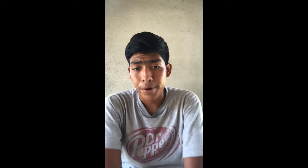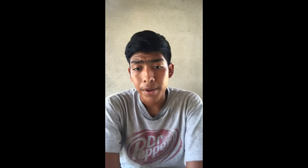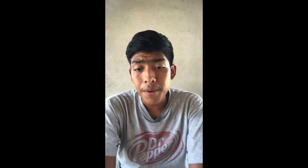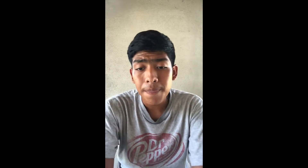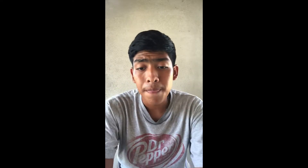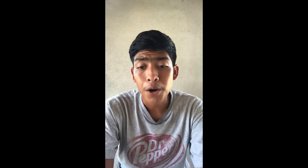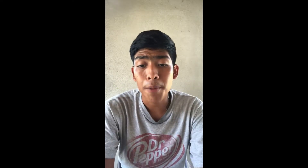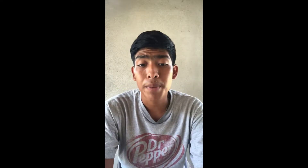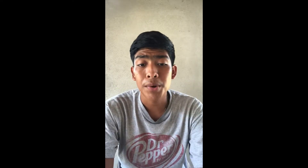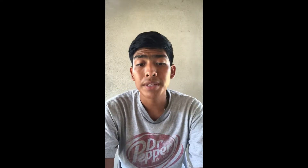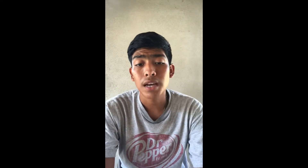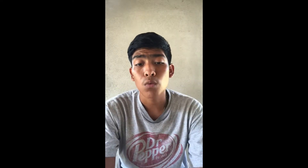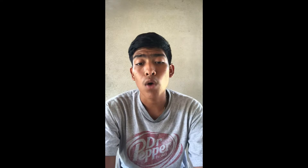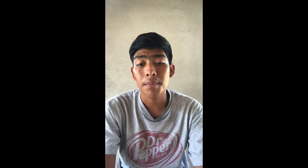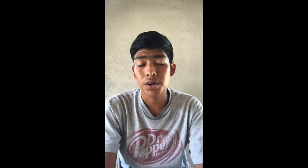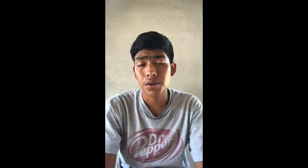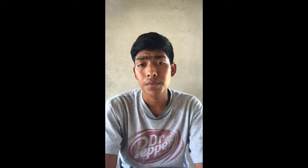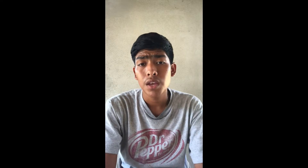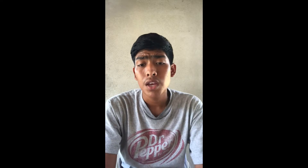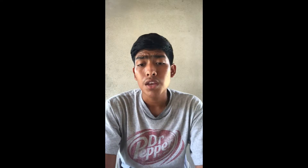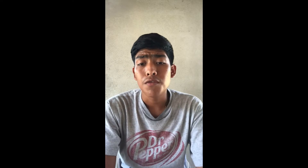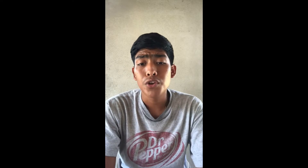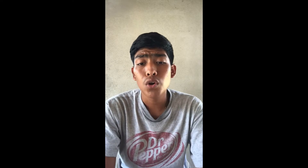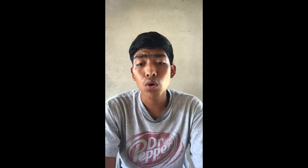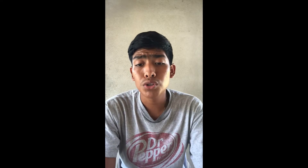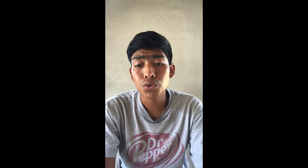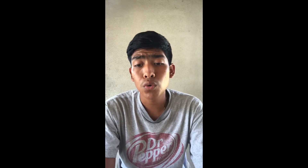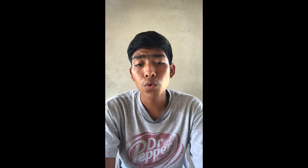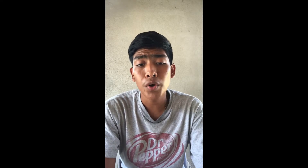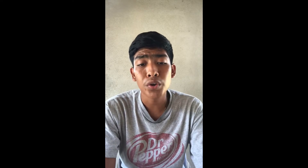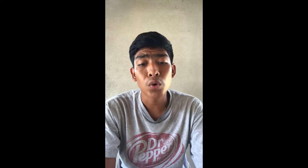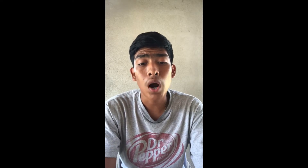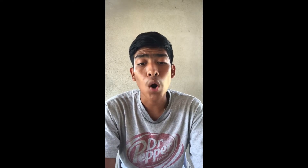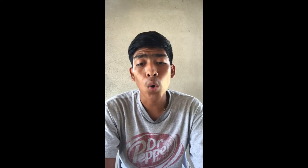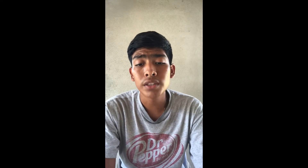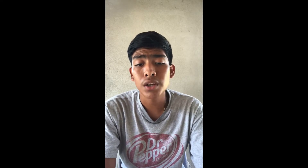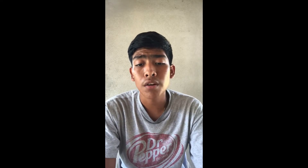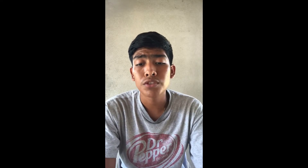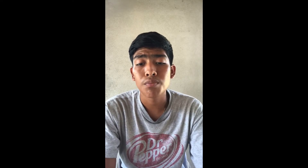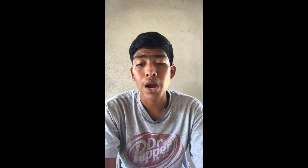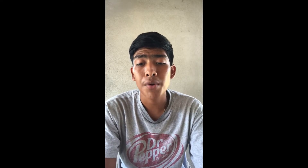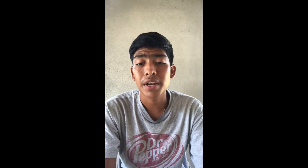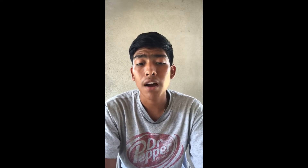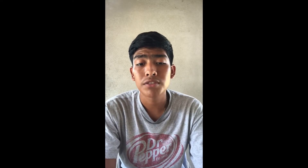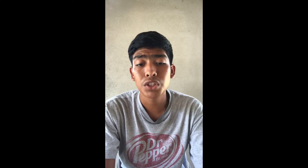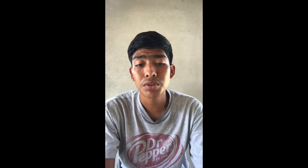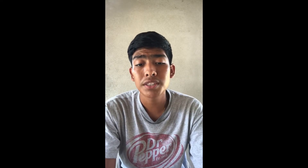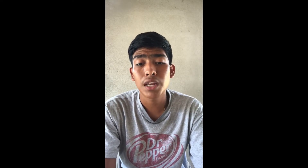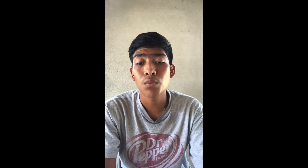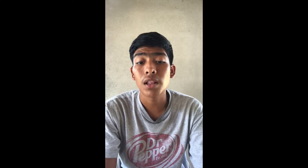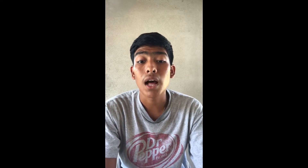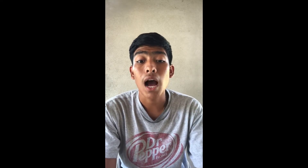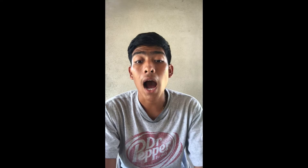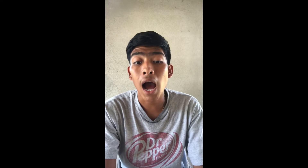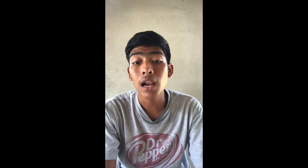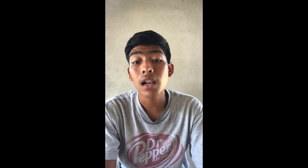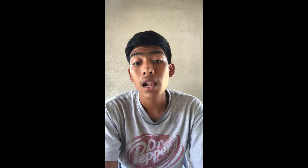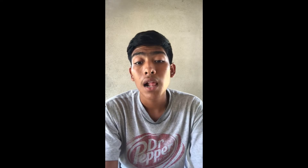morning, her parents had warned her, if you go to school when you are old enough to marry and have children, they will all